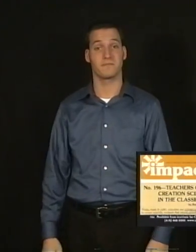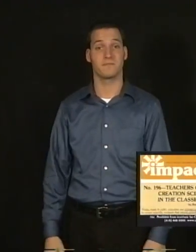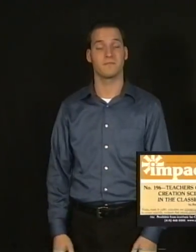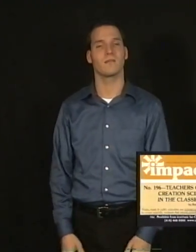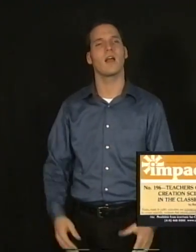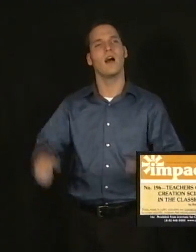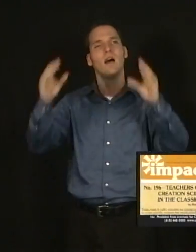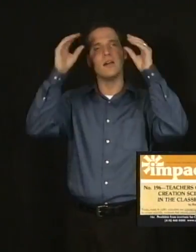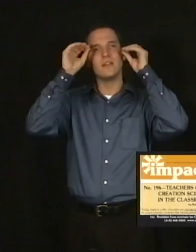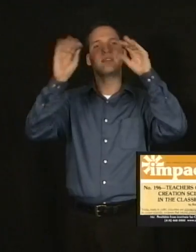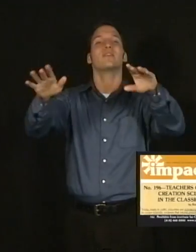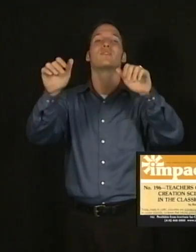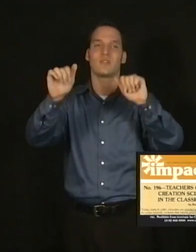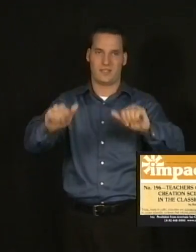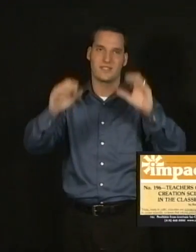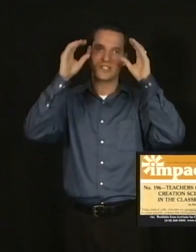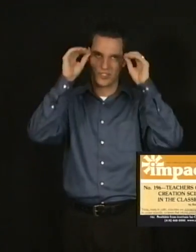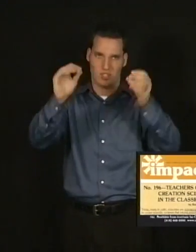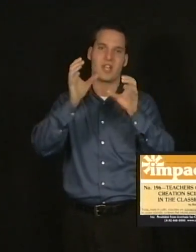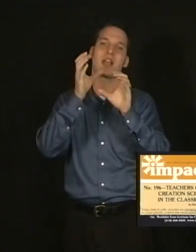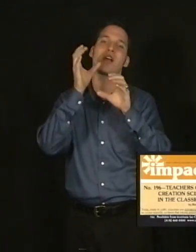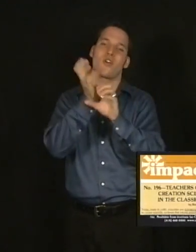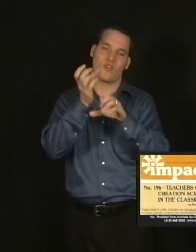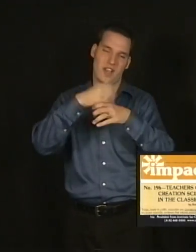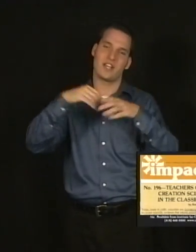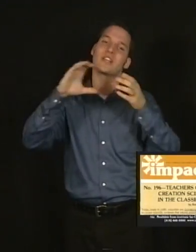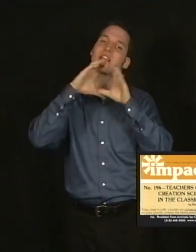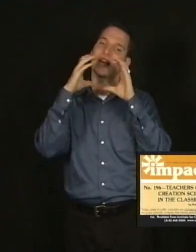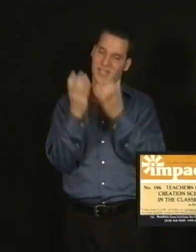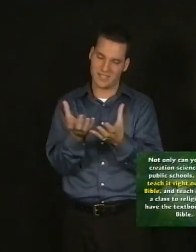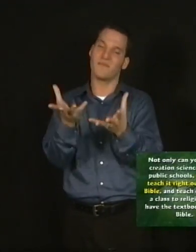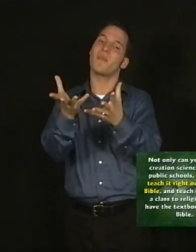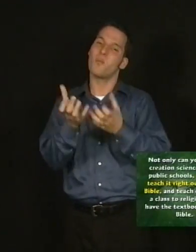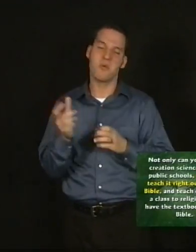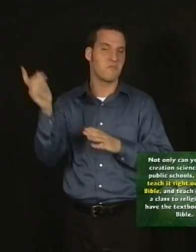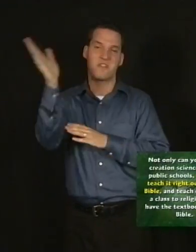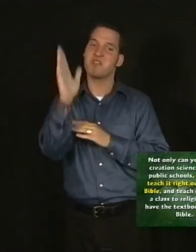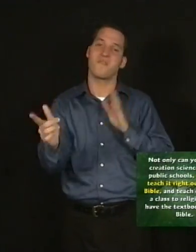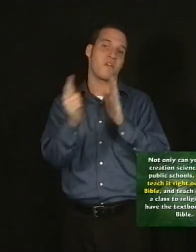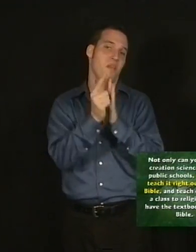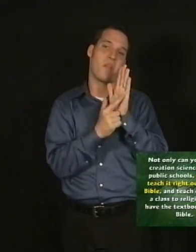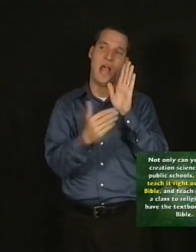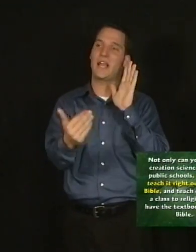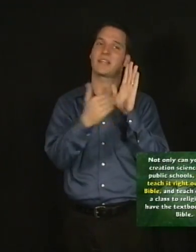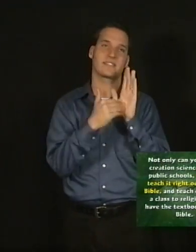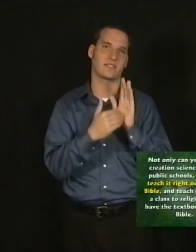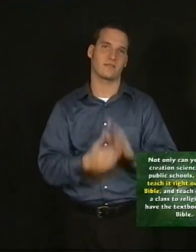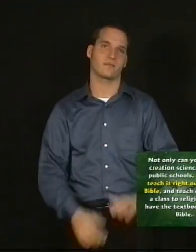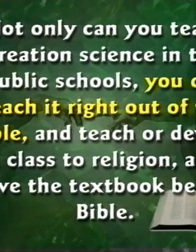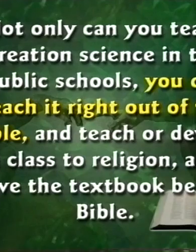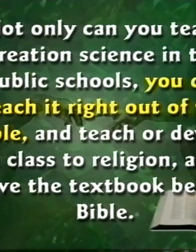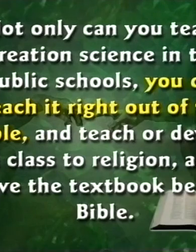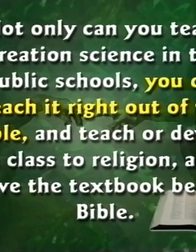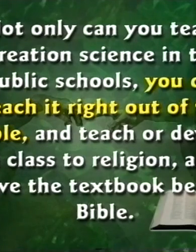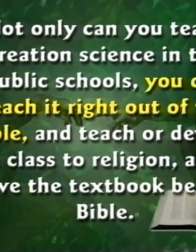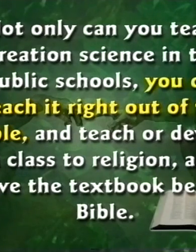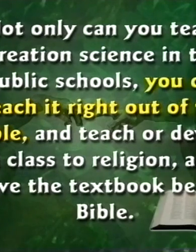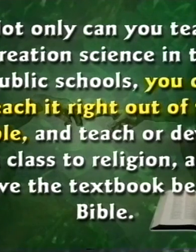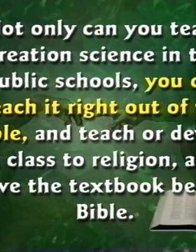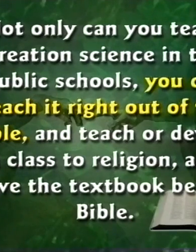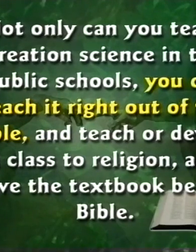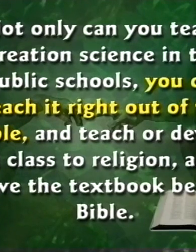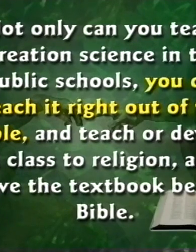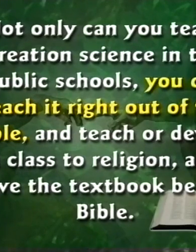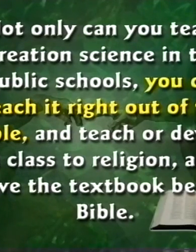Teachers can teach creation science in the classroom if they want. There's never been a law against it. Not only can you teach creation science in the public schools, you can teach it right